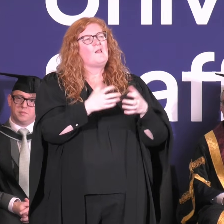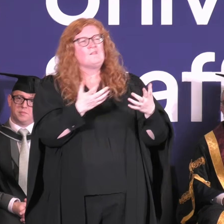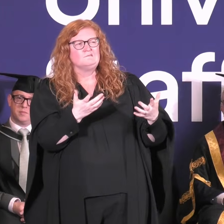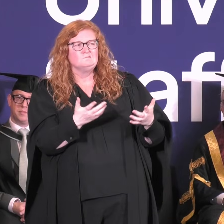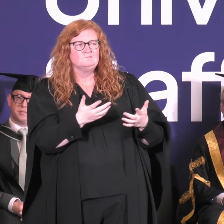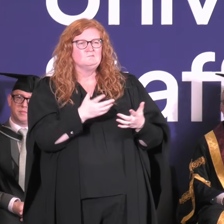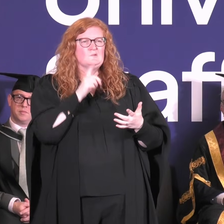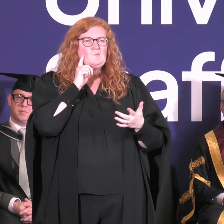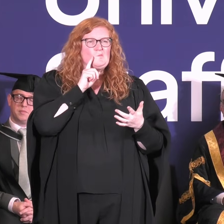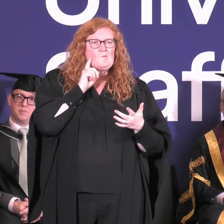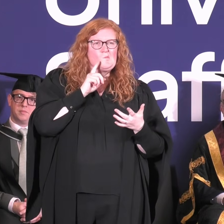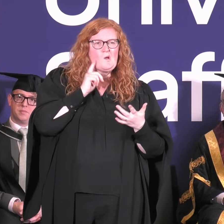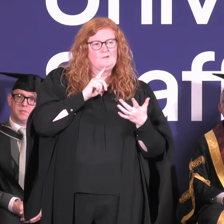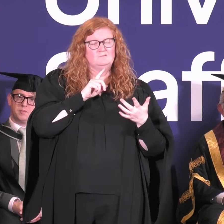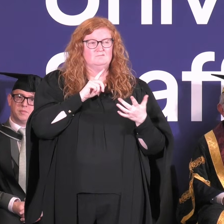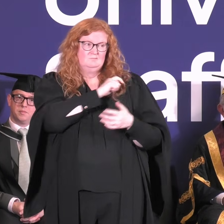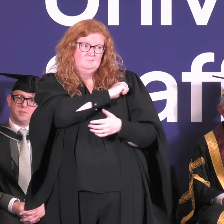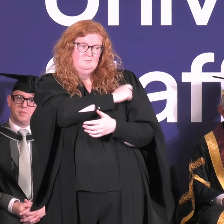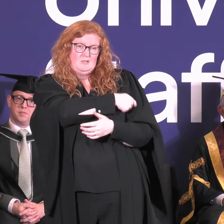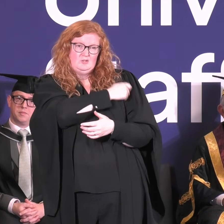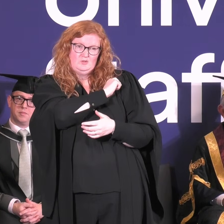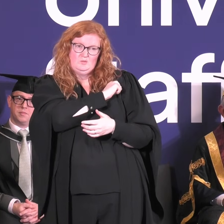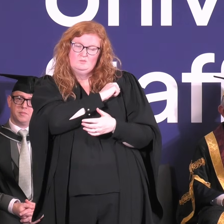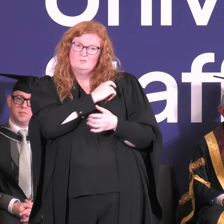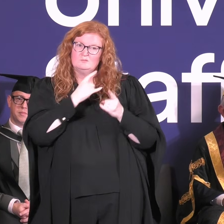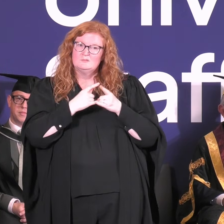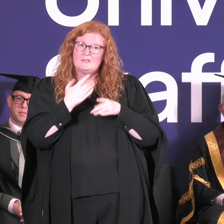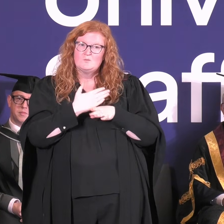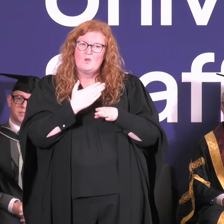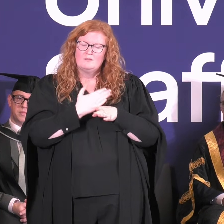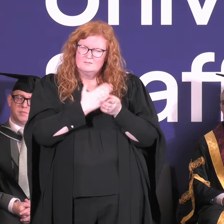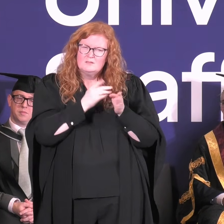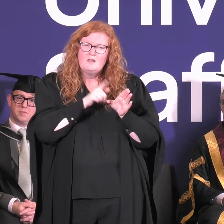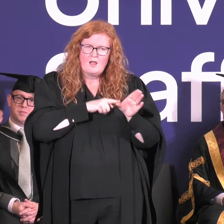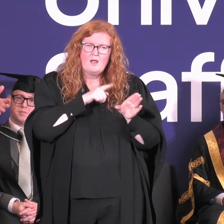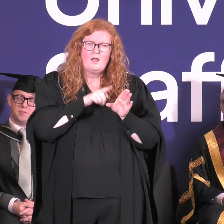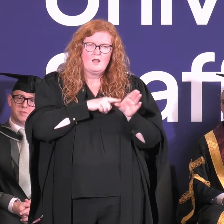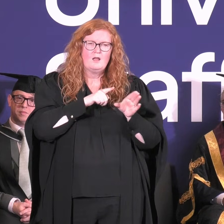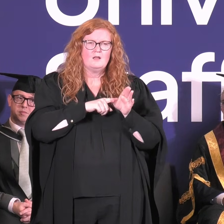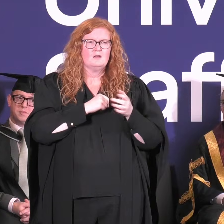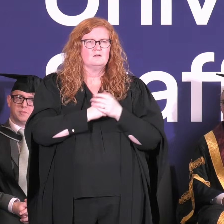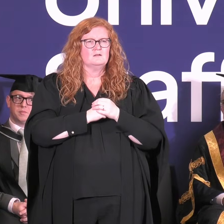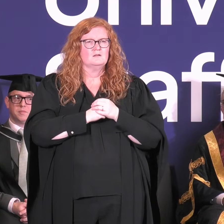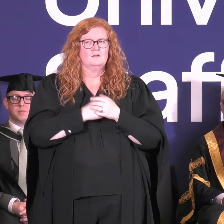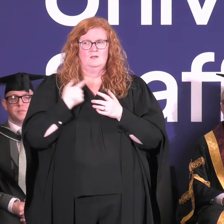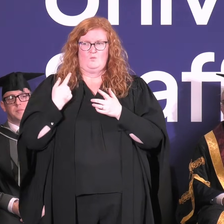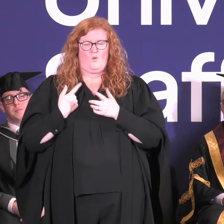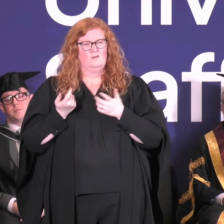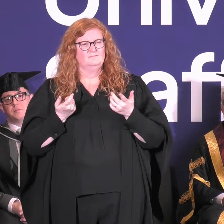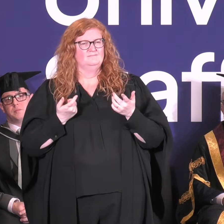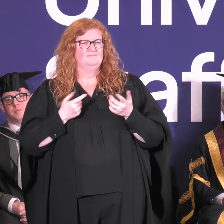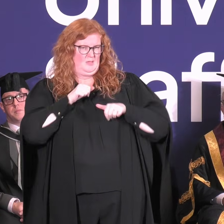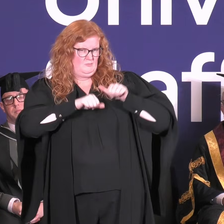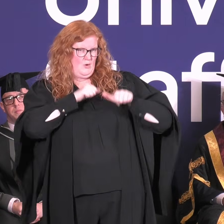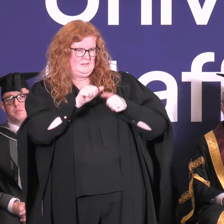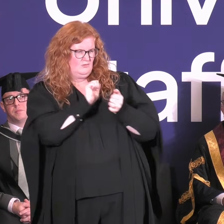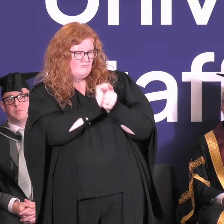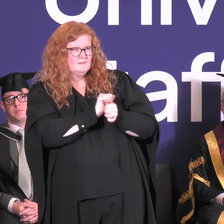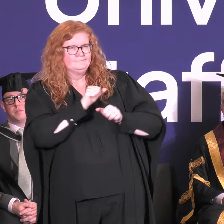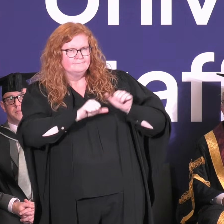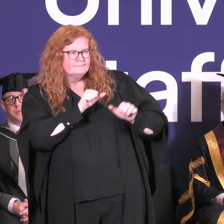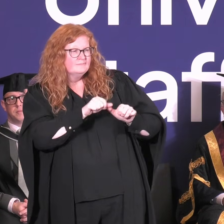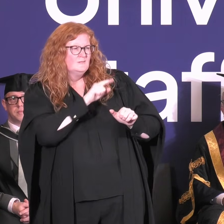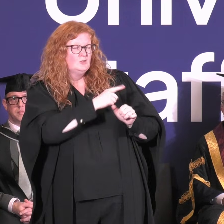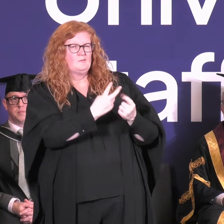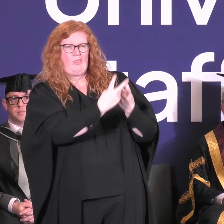insulting street prostitute, sex worker. She was quite young. And all the way through, while we were booking her in, she was giving us